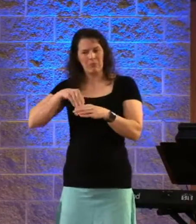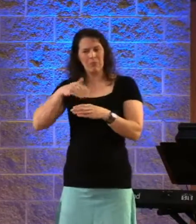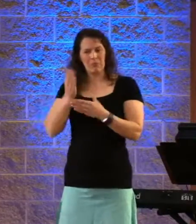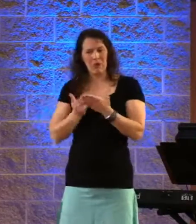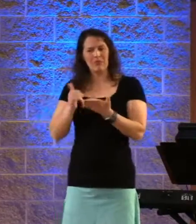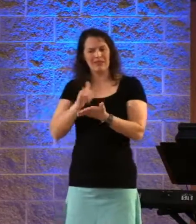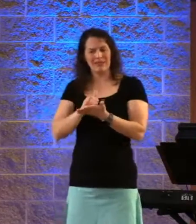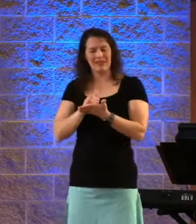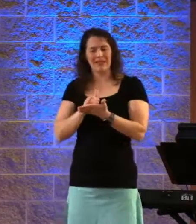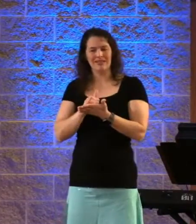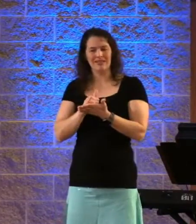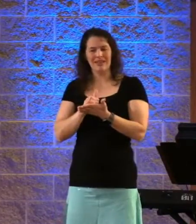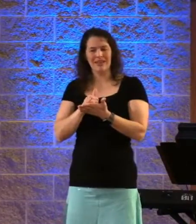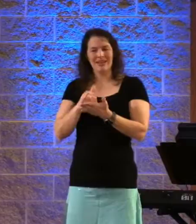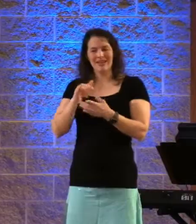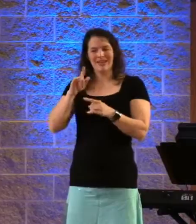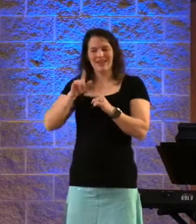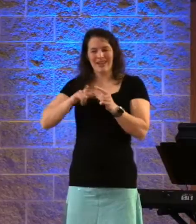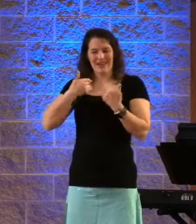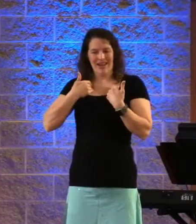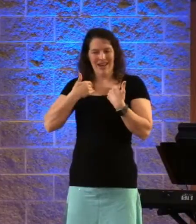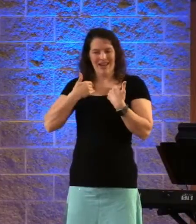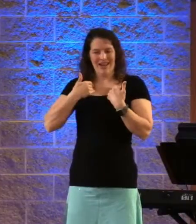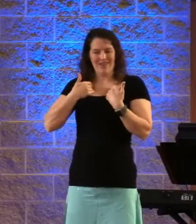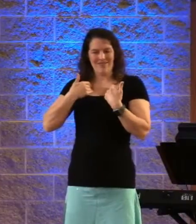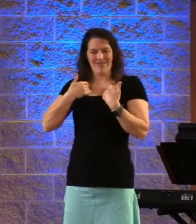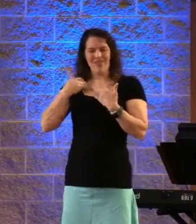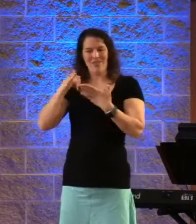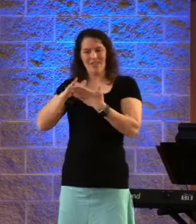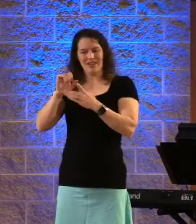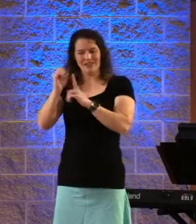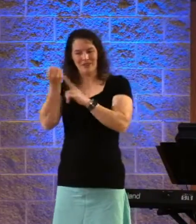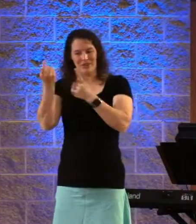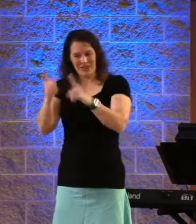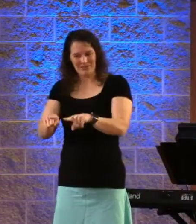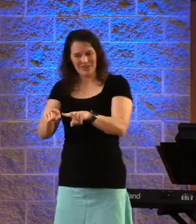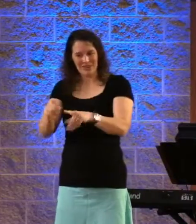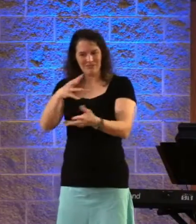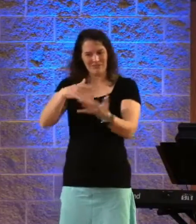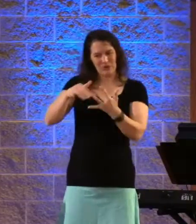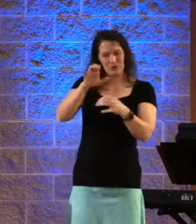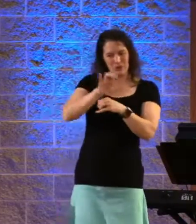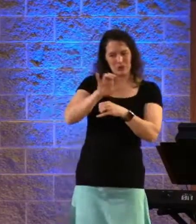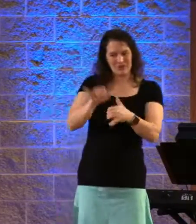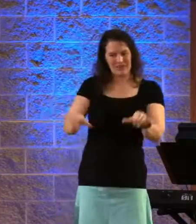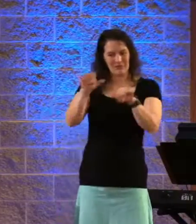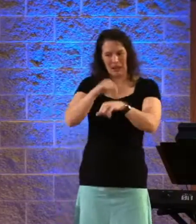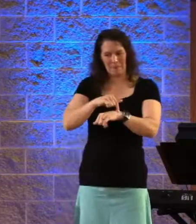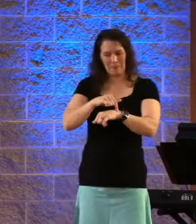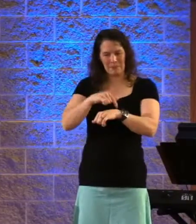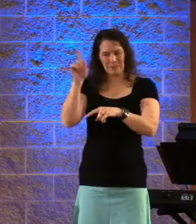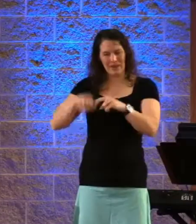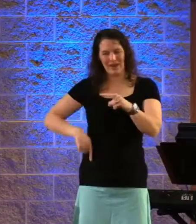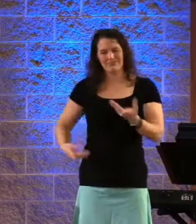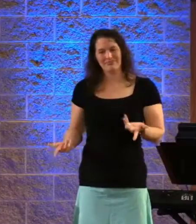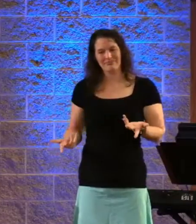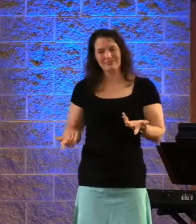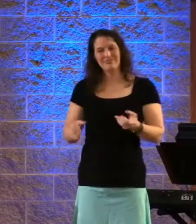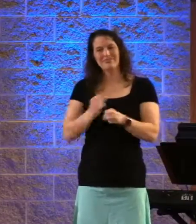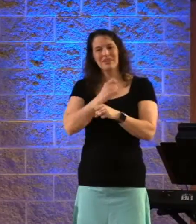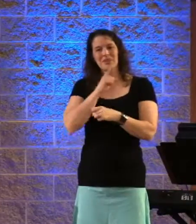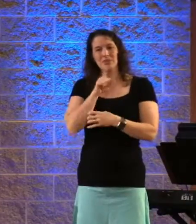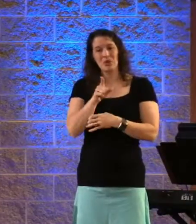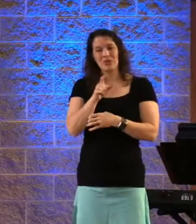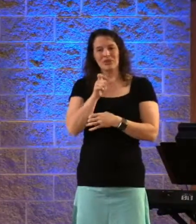be a part of what you're doing and have fellowship with our church at the same time. Make sure that you